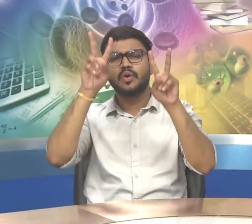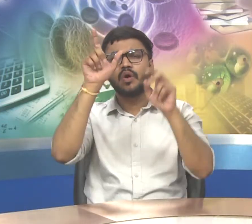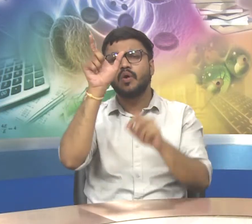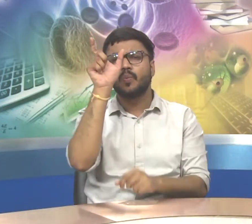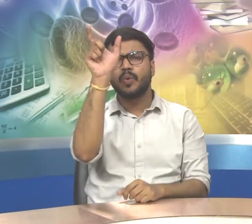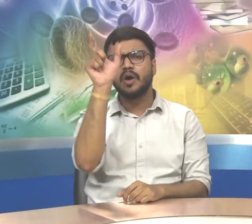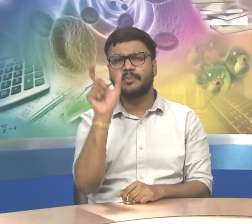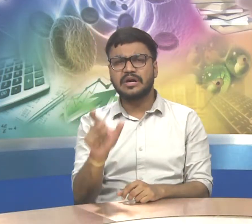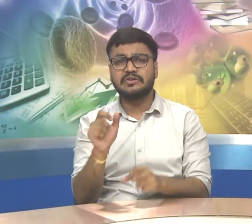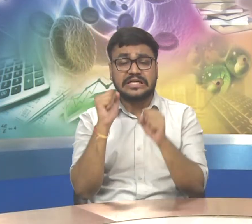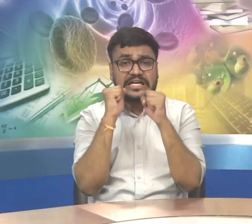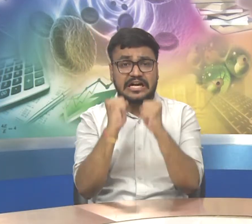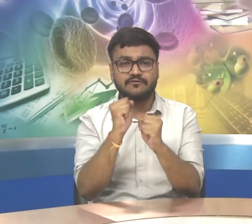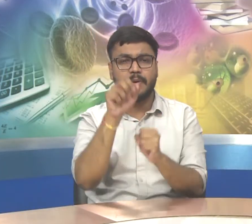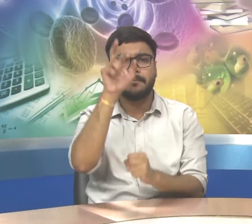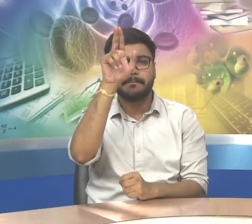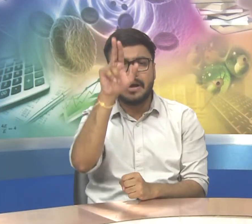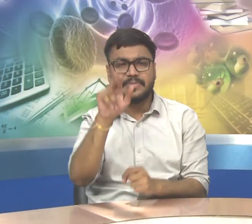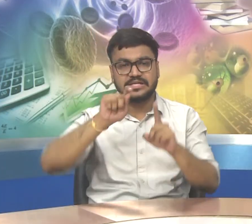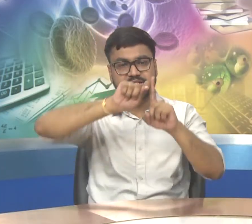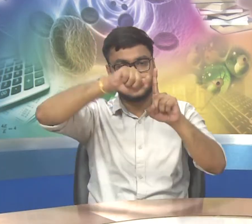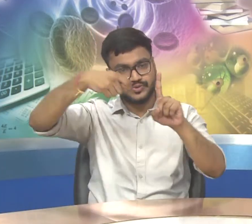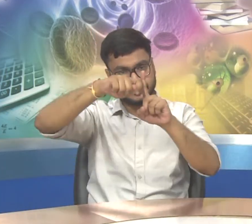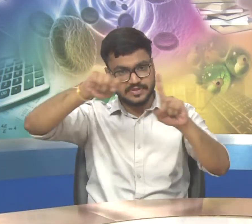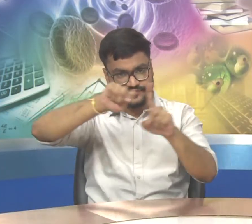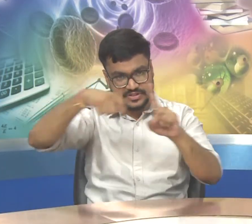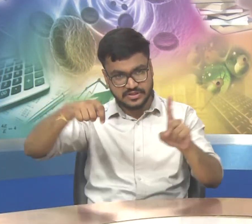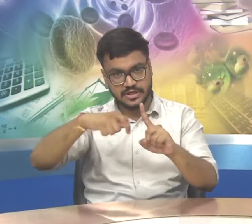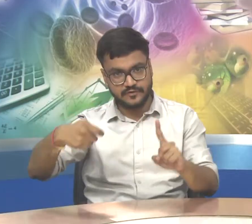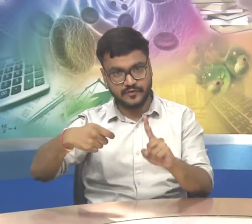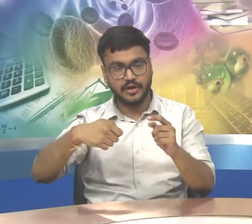Now let's learn some glossary words throughout this part.